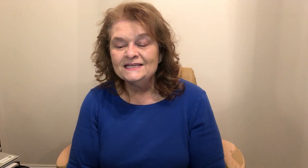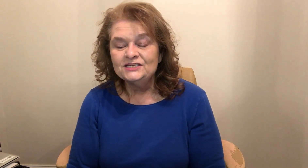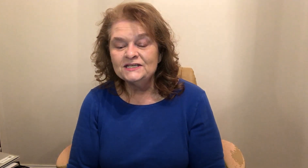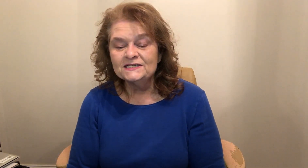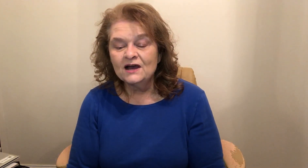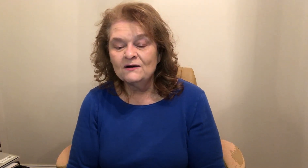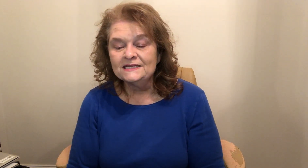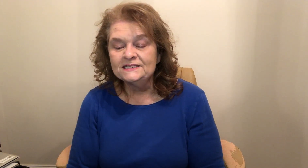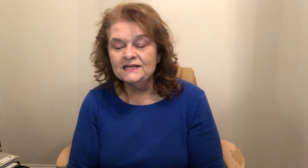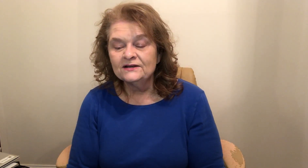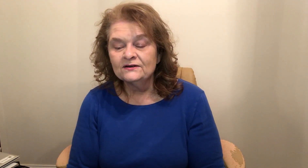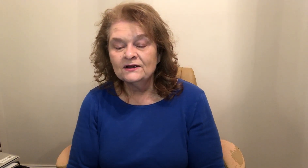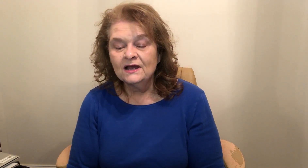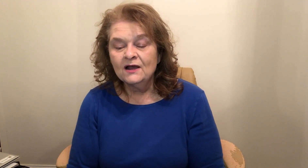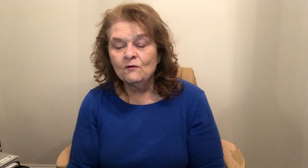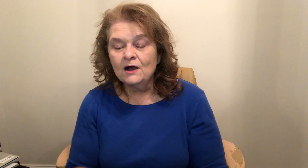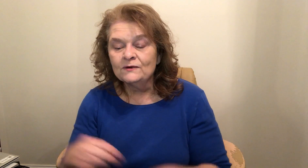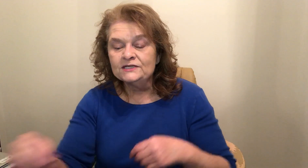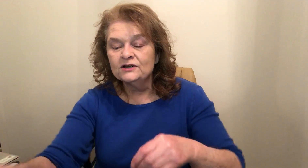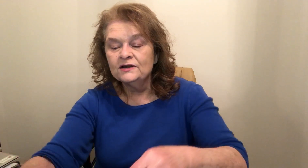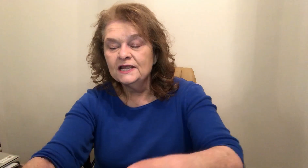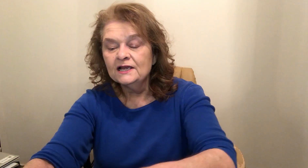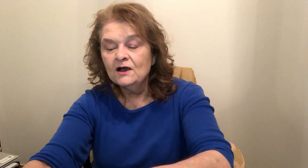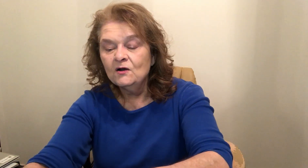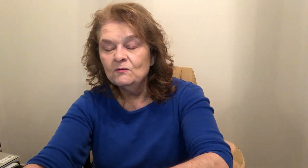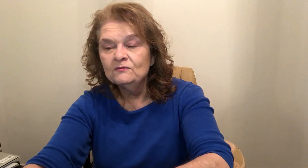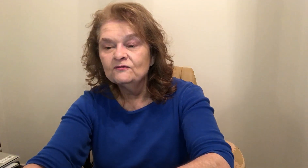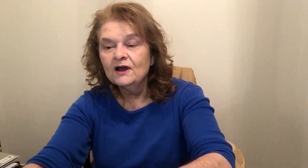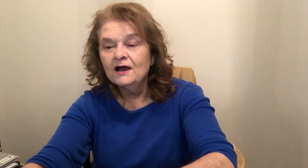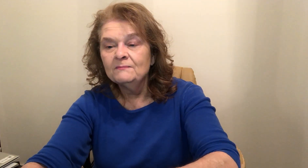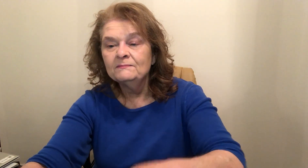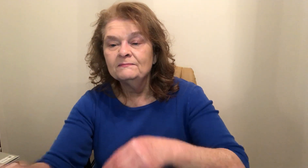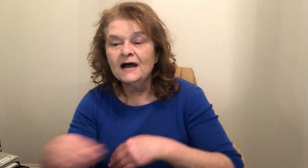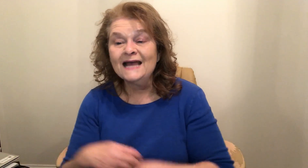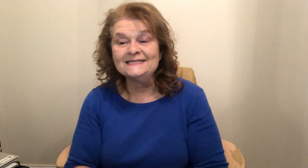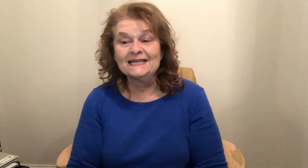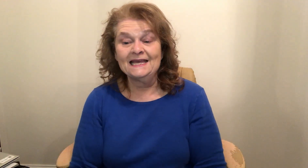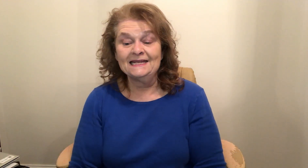She saw a deer while returning home from ice skating.